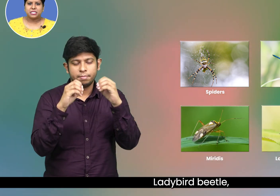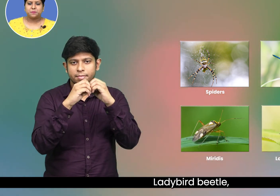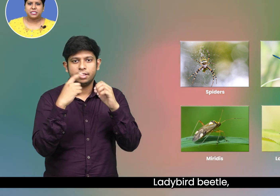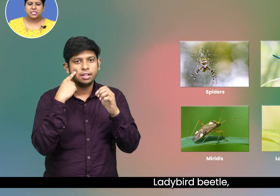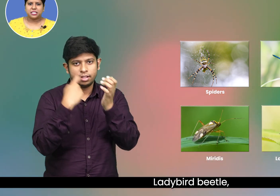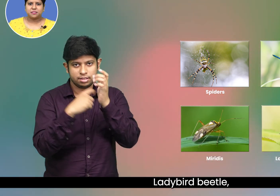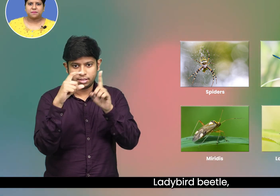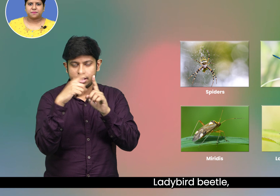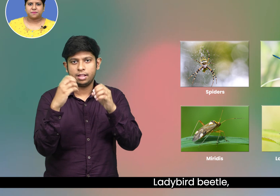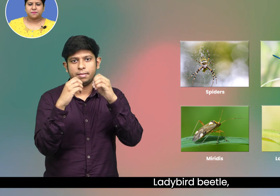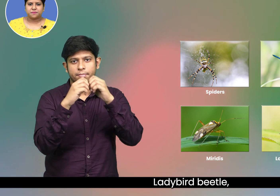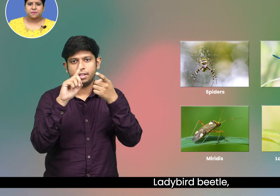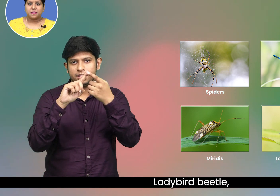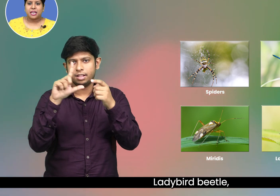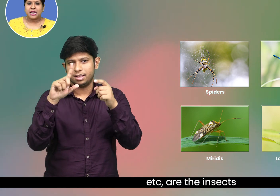ladybird beetle,